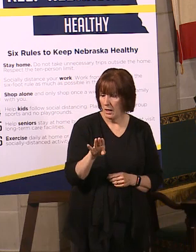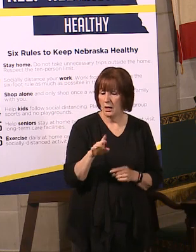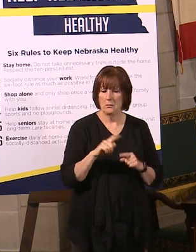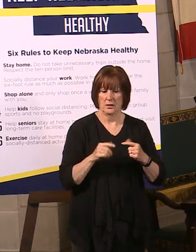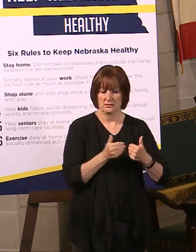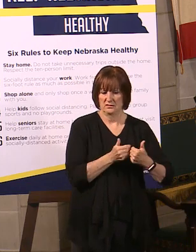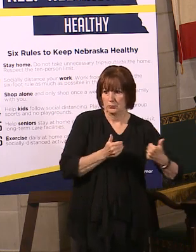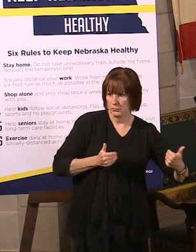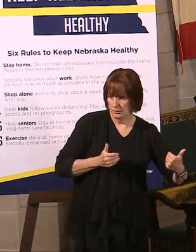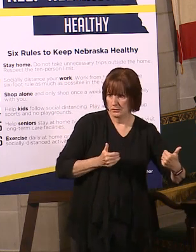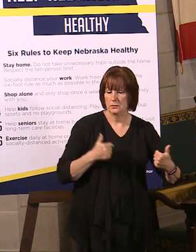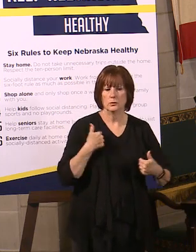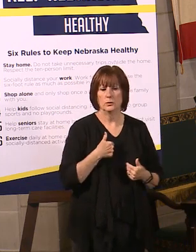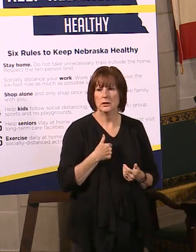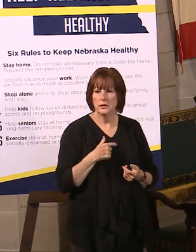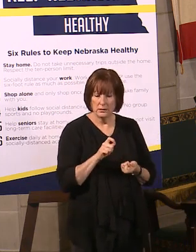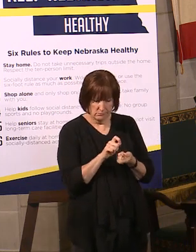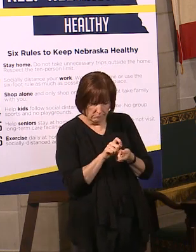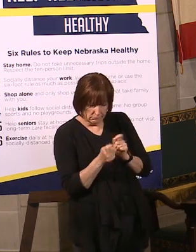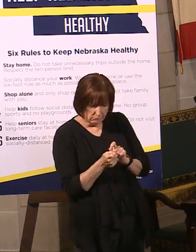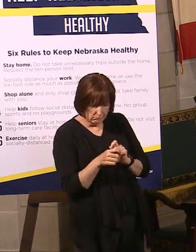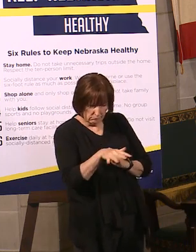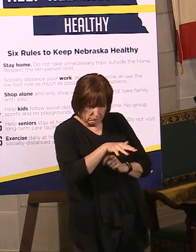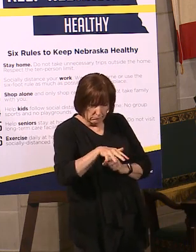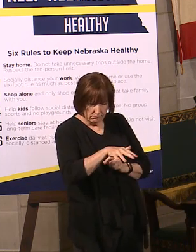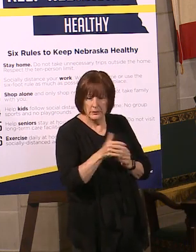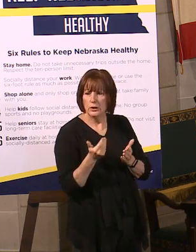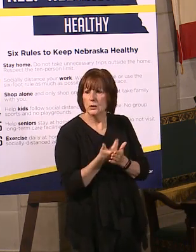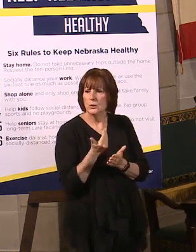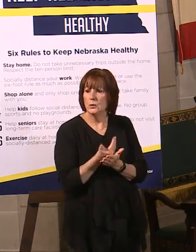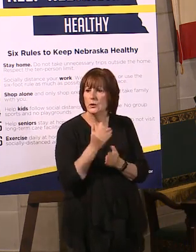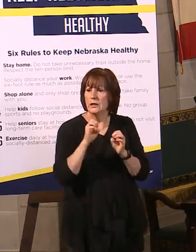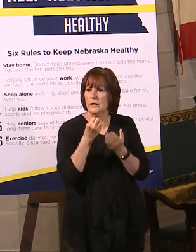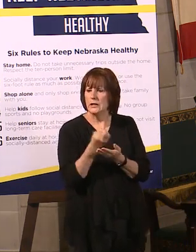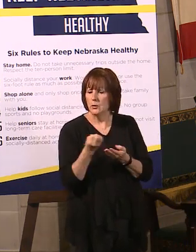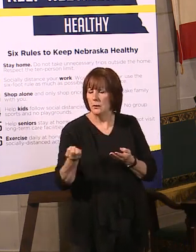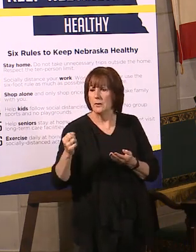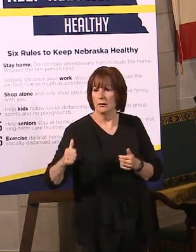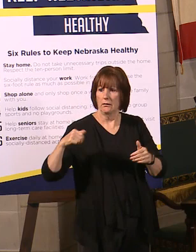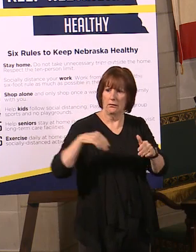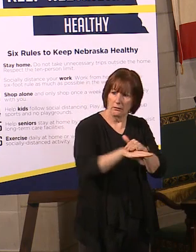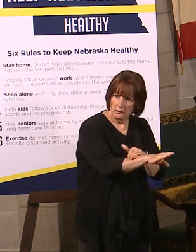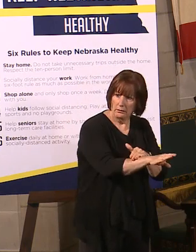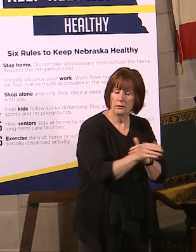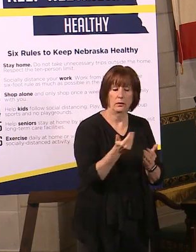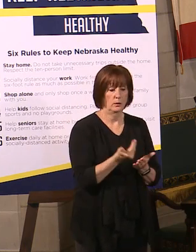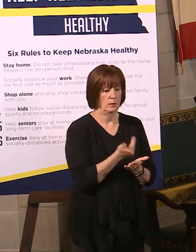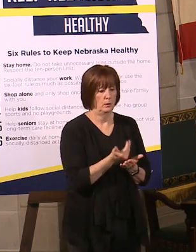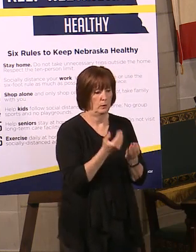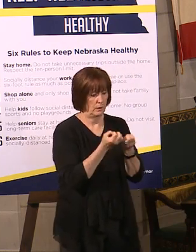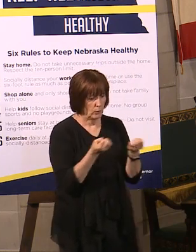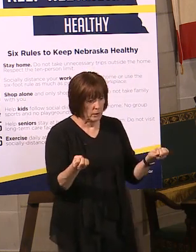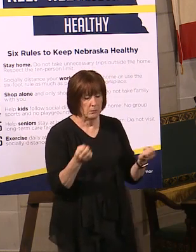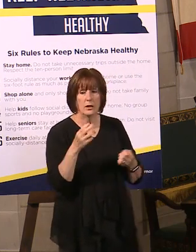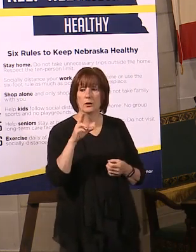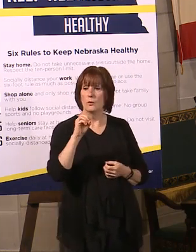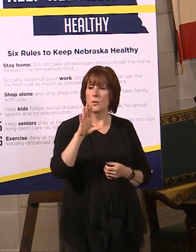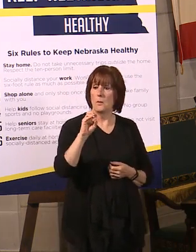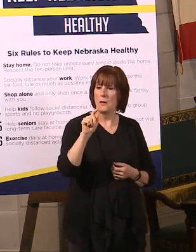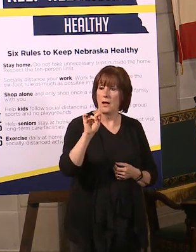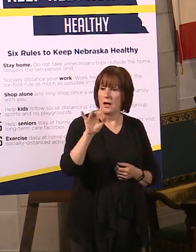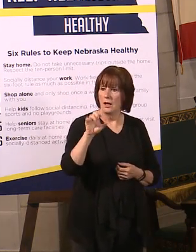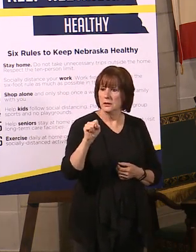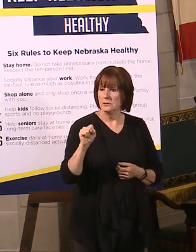we have reworked the area to allow this new equipment to come in. So the fact that we've got the new equipment and the robotics that come with